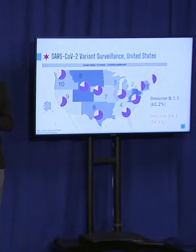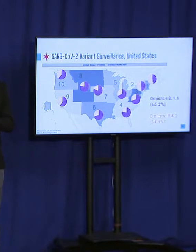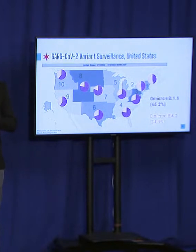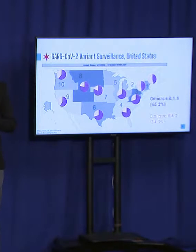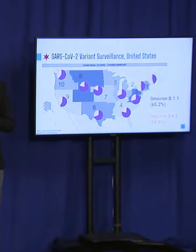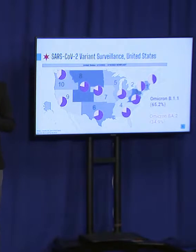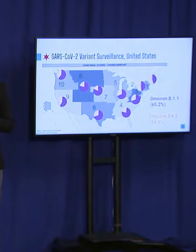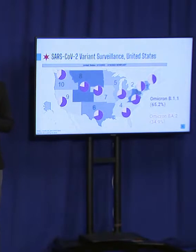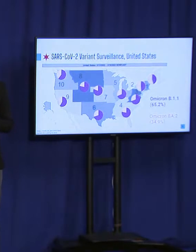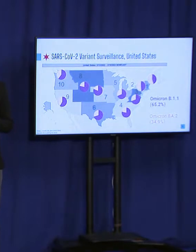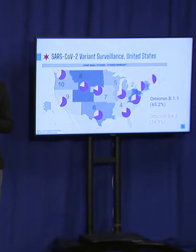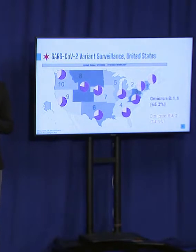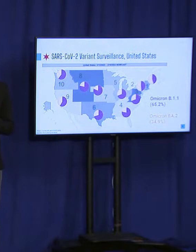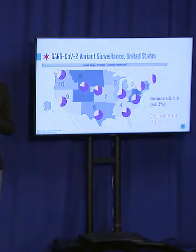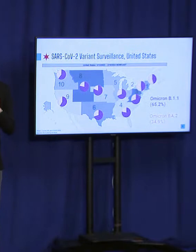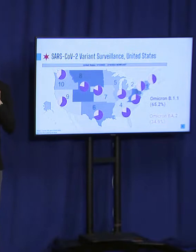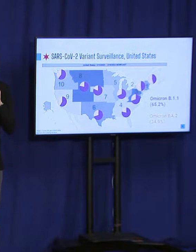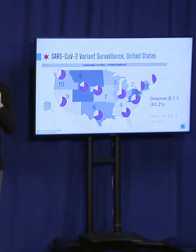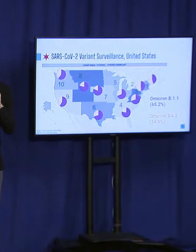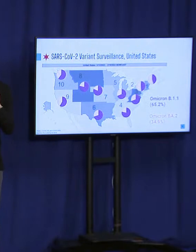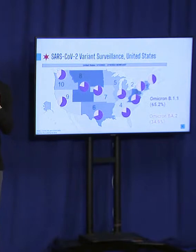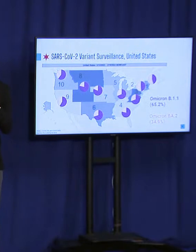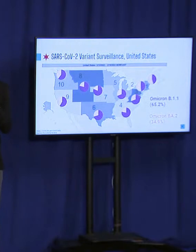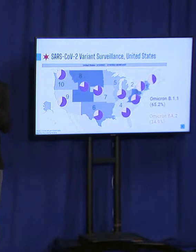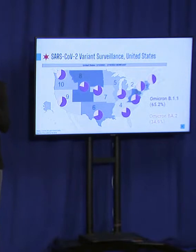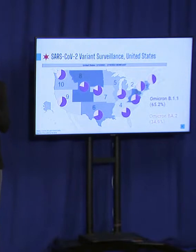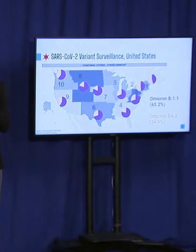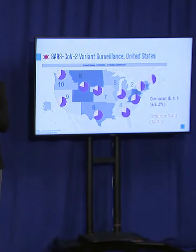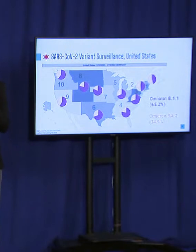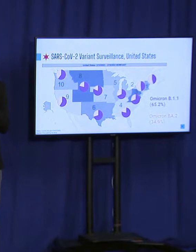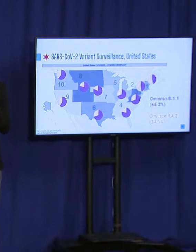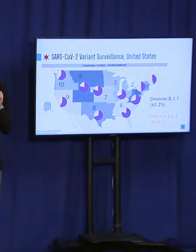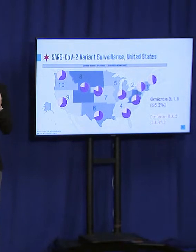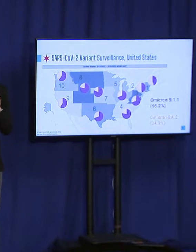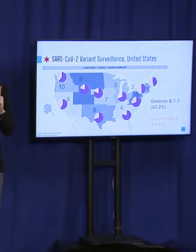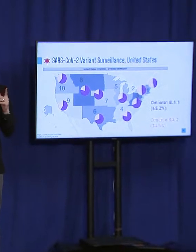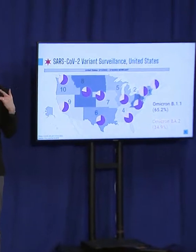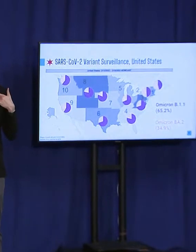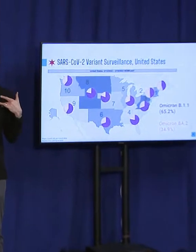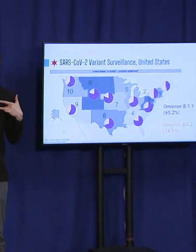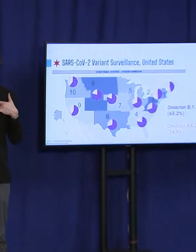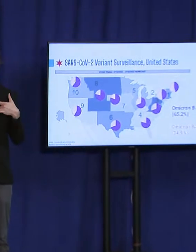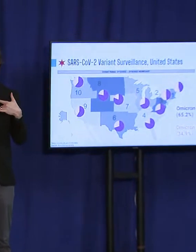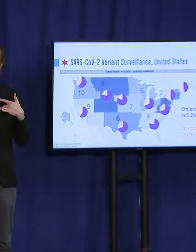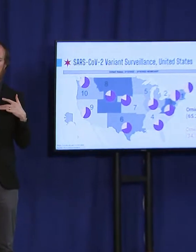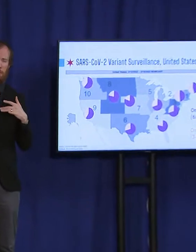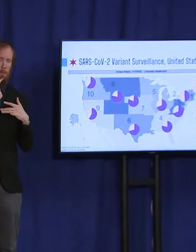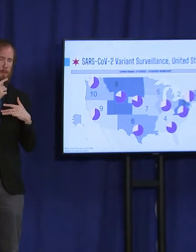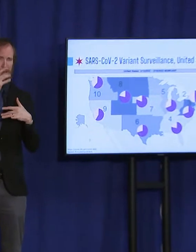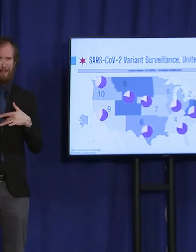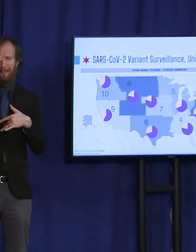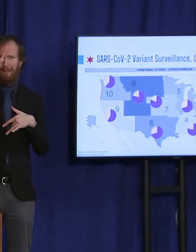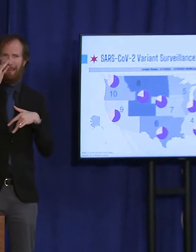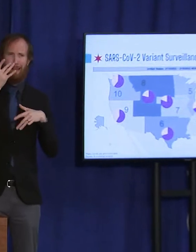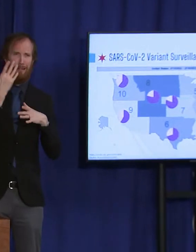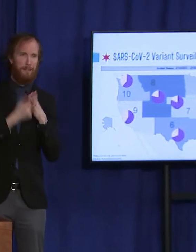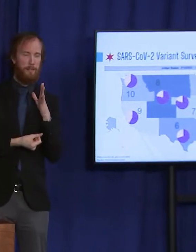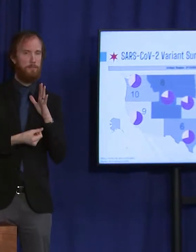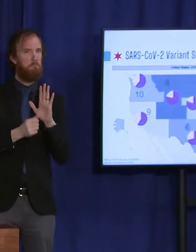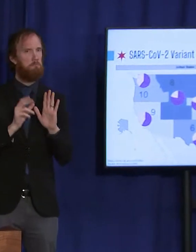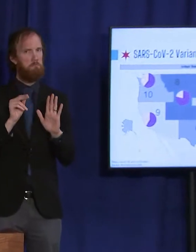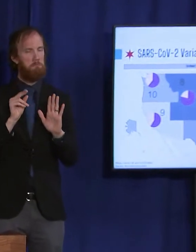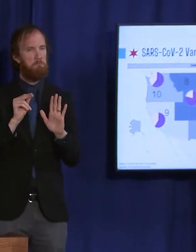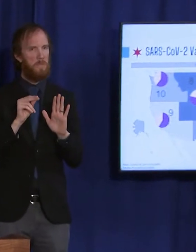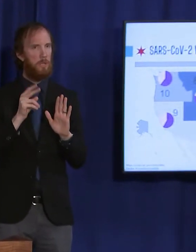seen signs of major concern. Like Chicago, we're seeing some